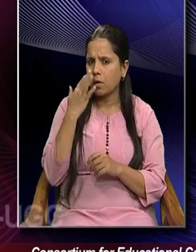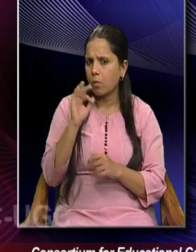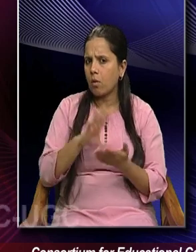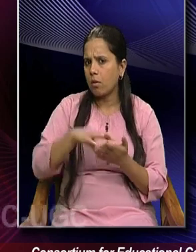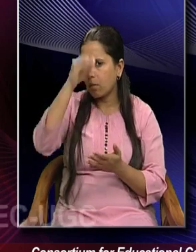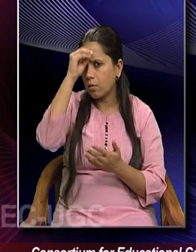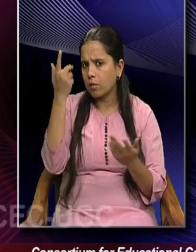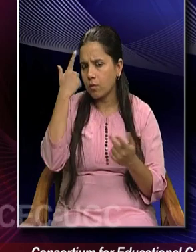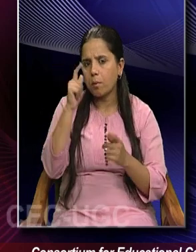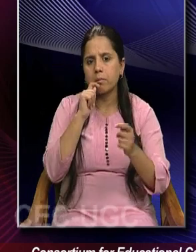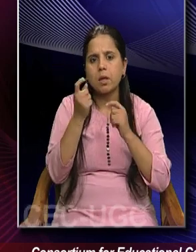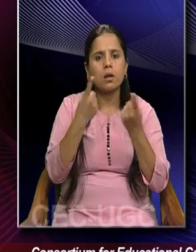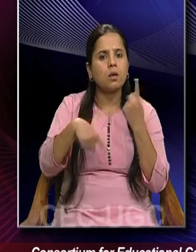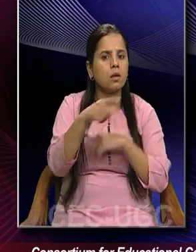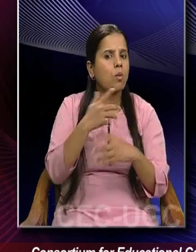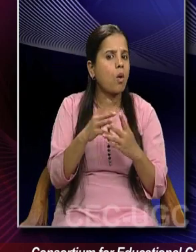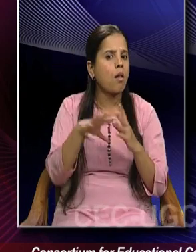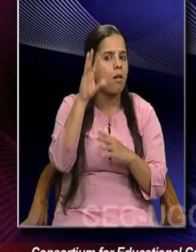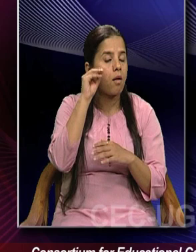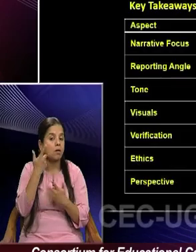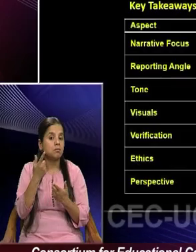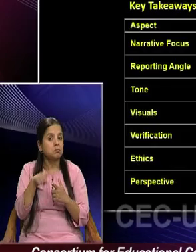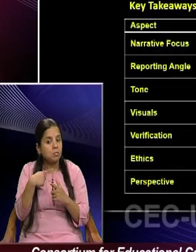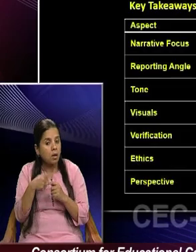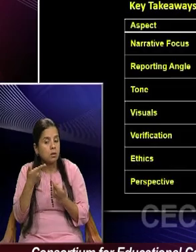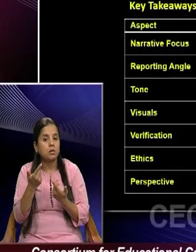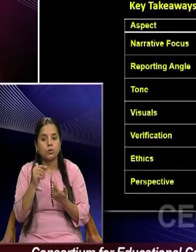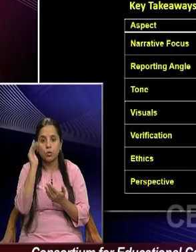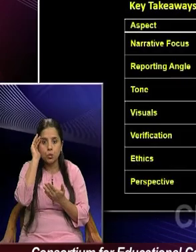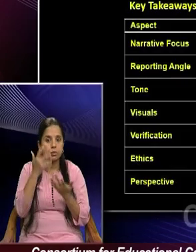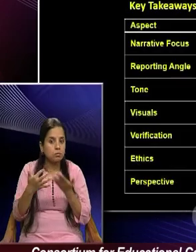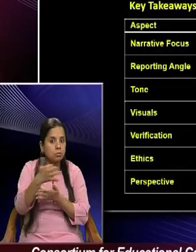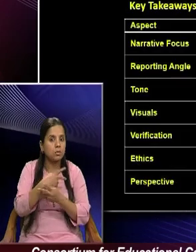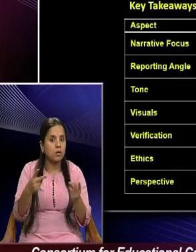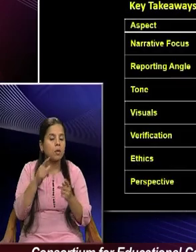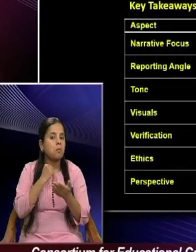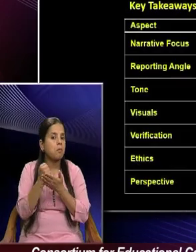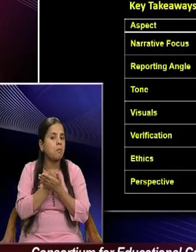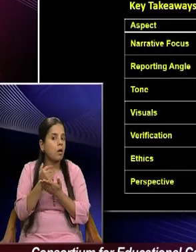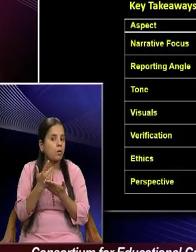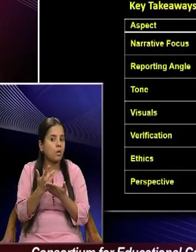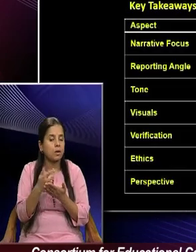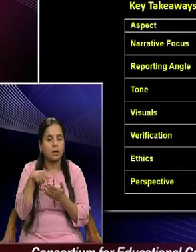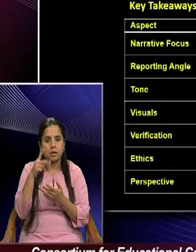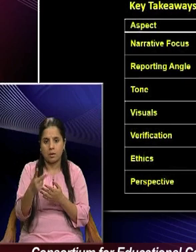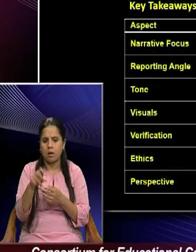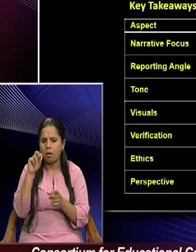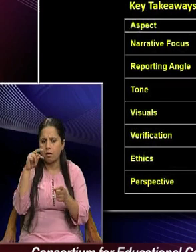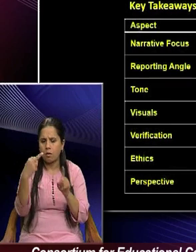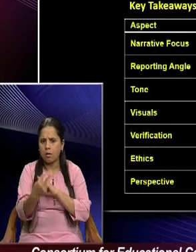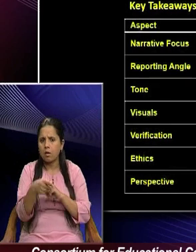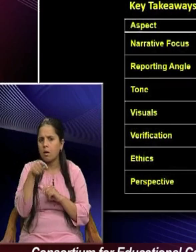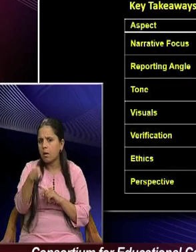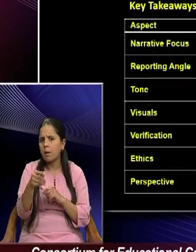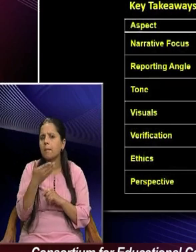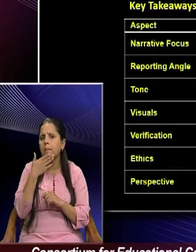takeaways for media platform or journalism practices? Aspect and best practices. What are the